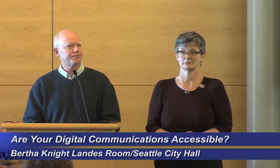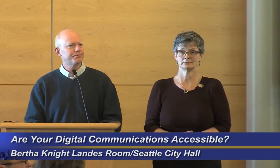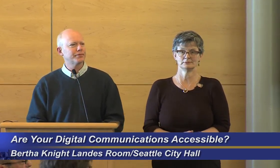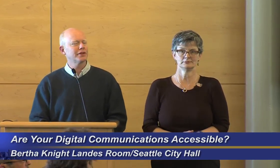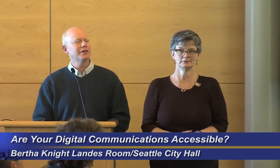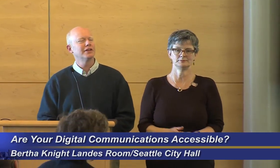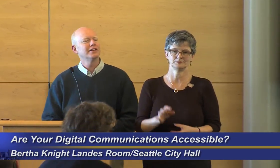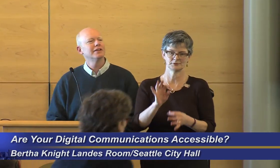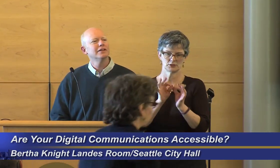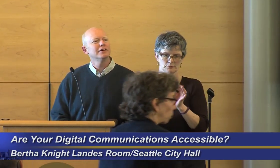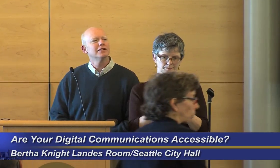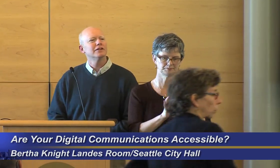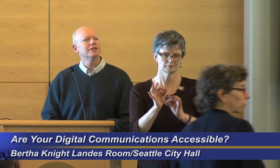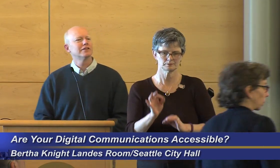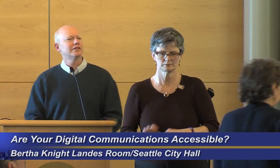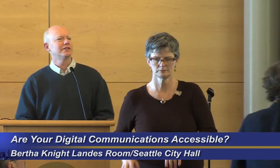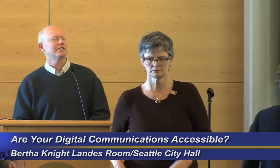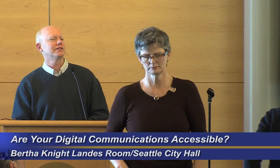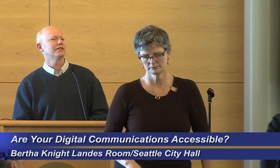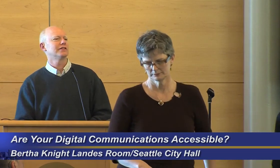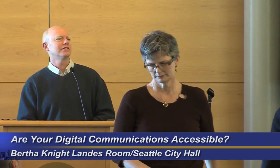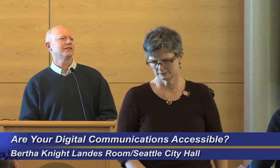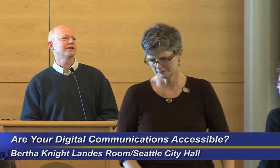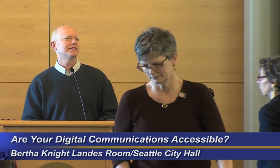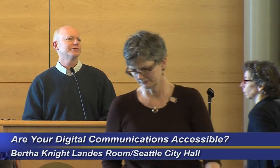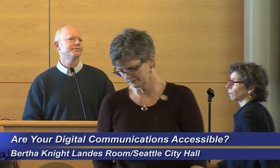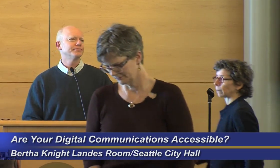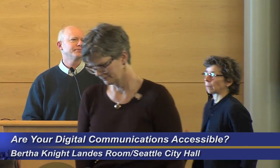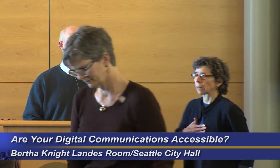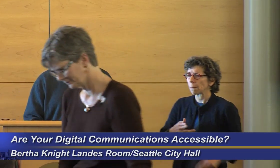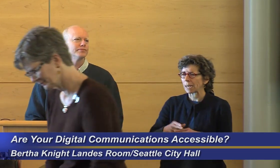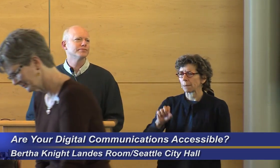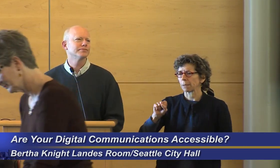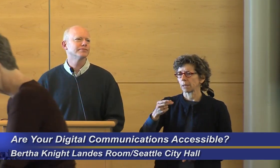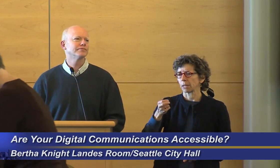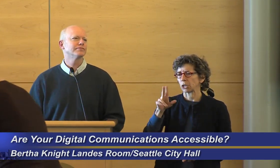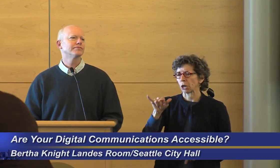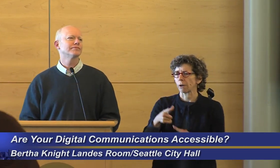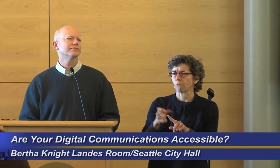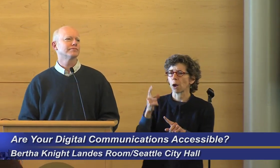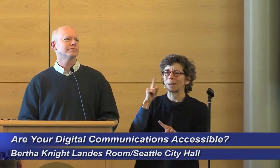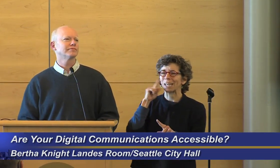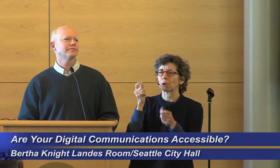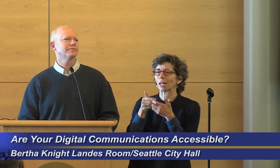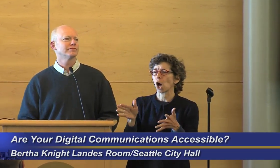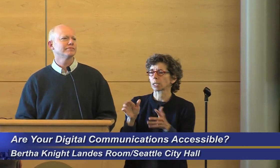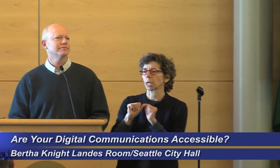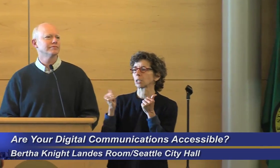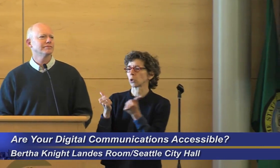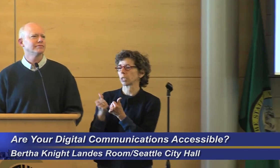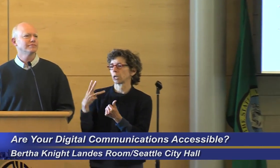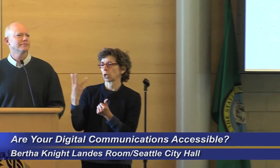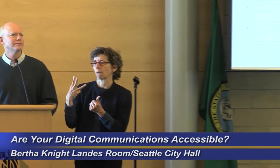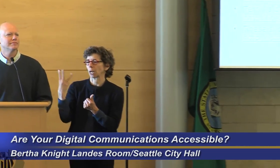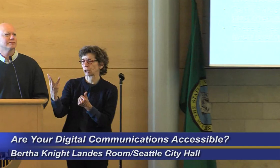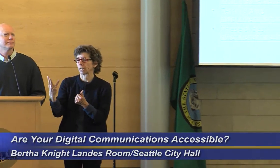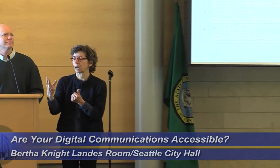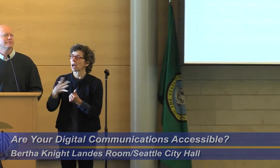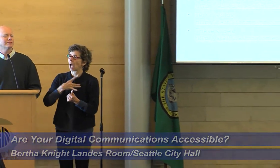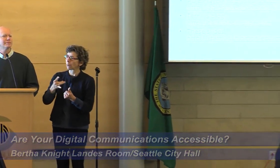It has been mentioned NFB is available to do some of that kind of stuff, and there are other groups as well. So.